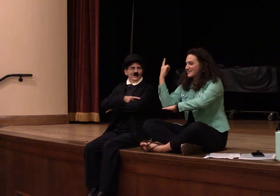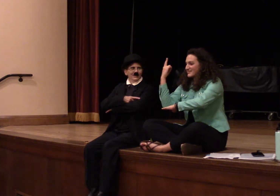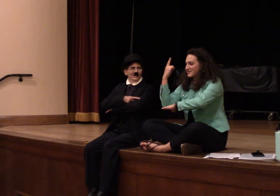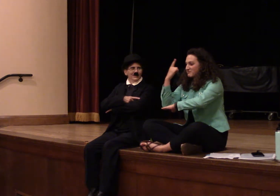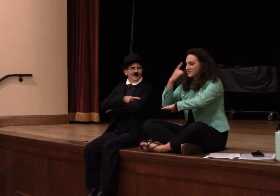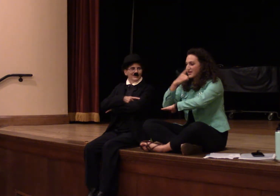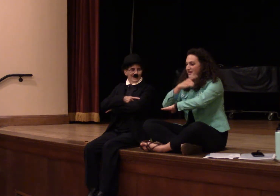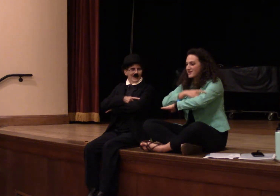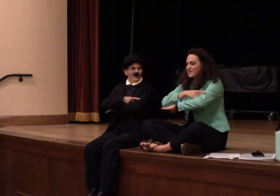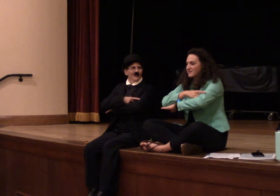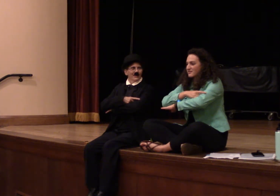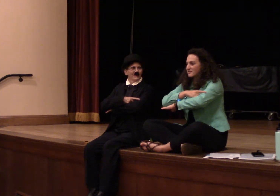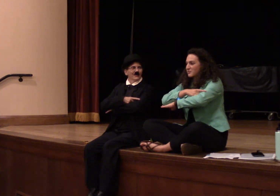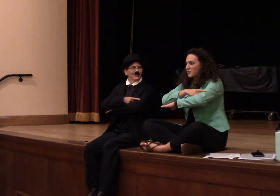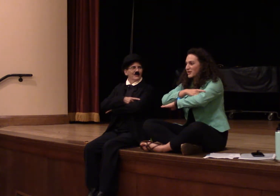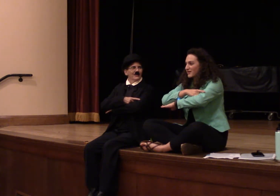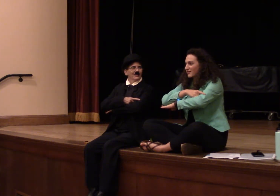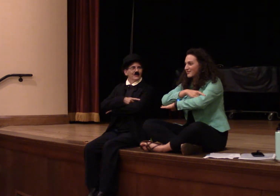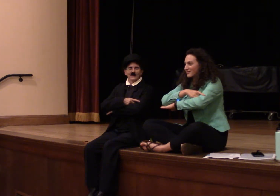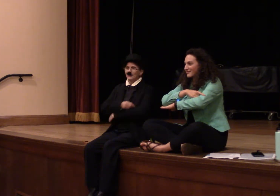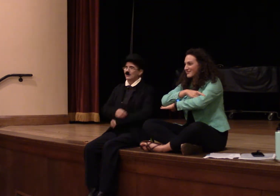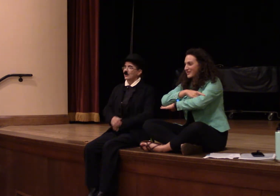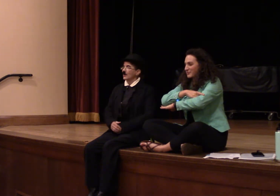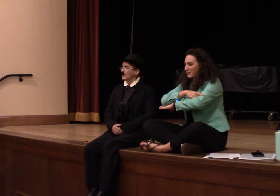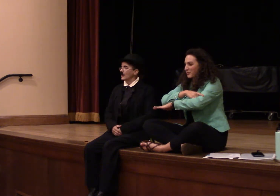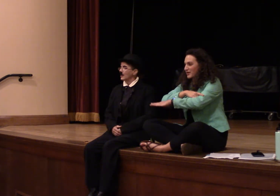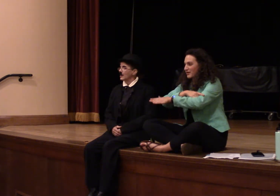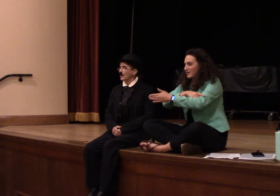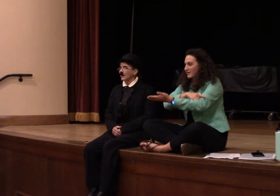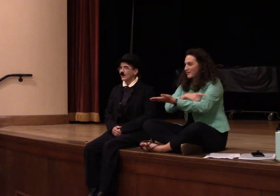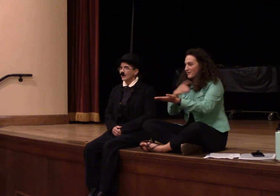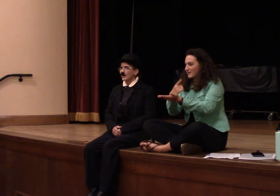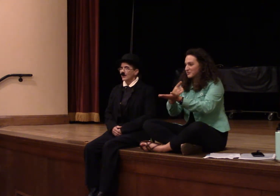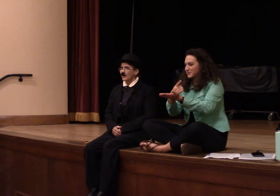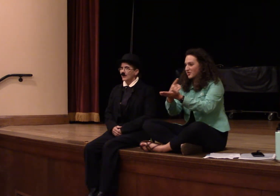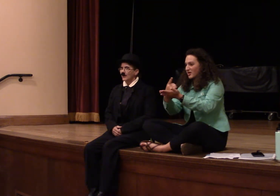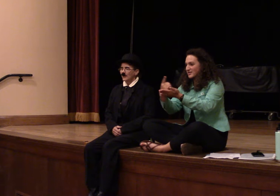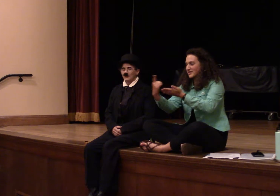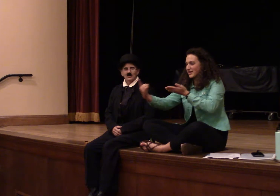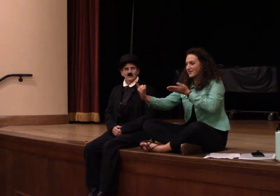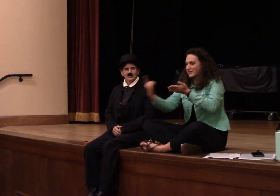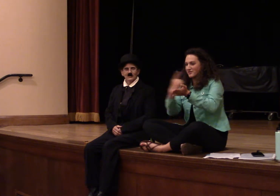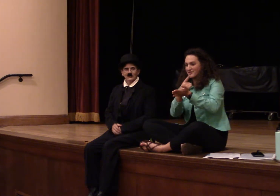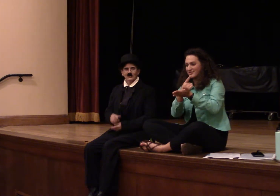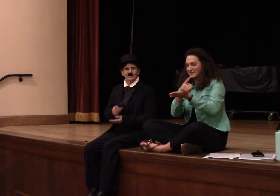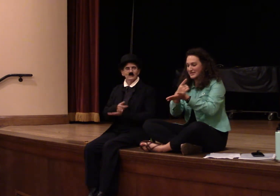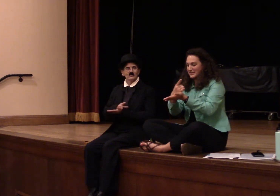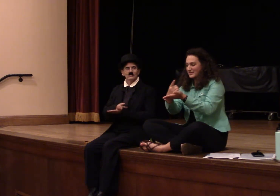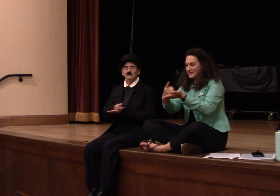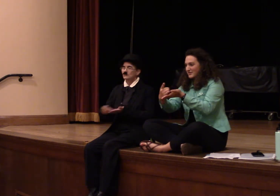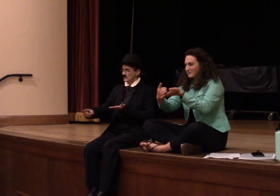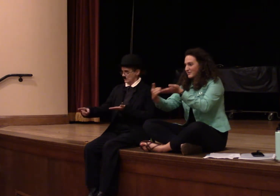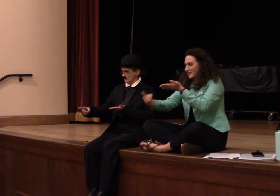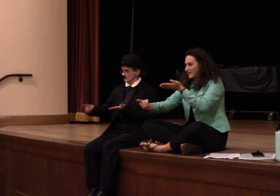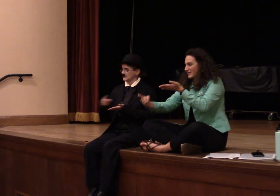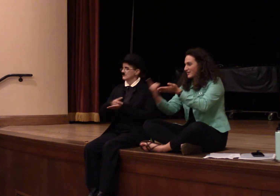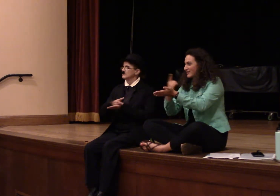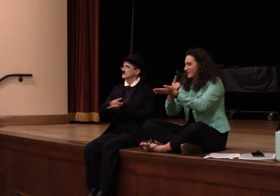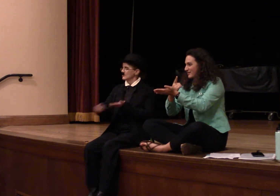So day, week. You guys remember week? Goes across the calendar. Week.